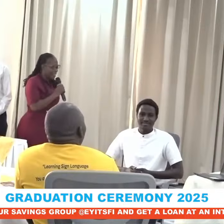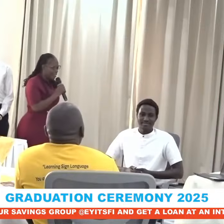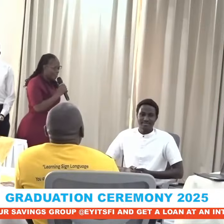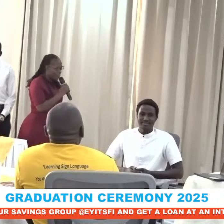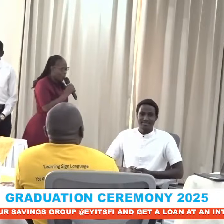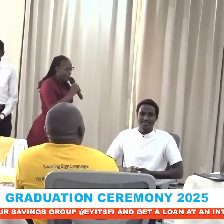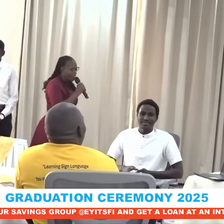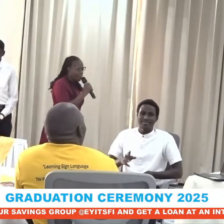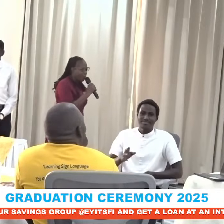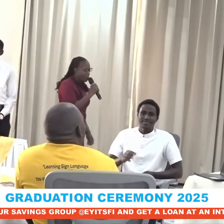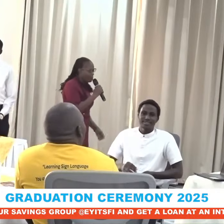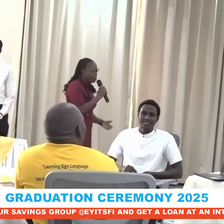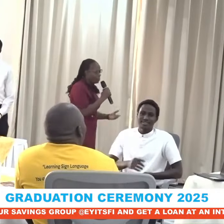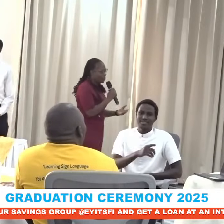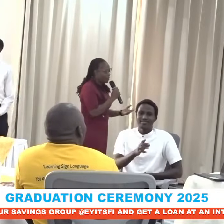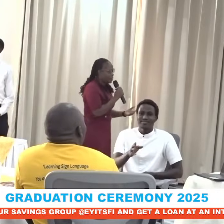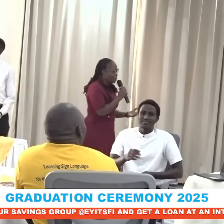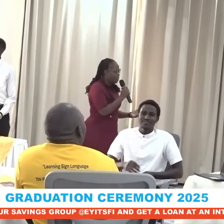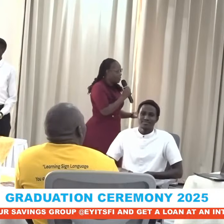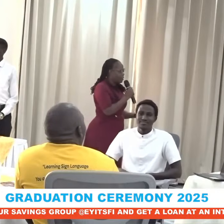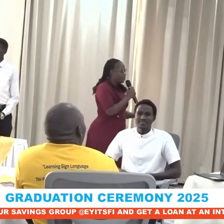Ladies and gentlemen,